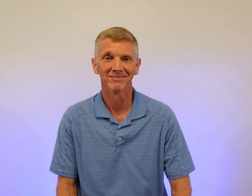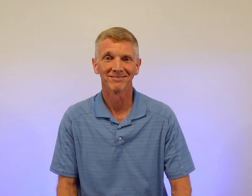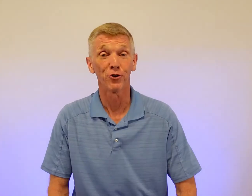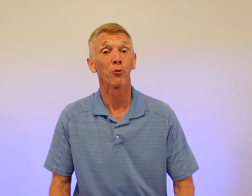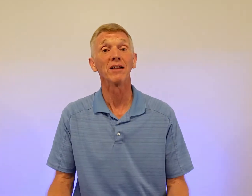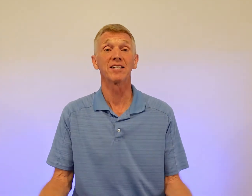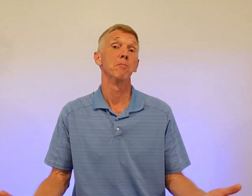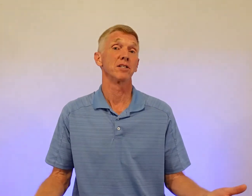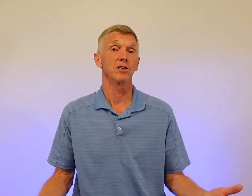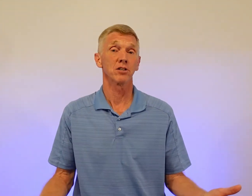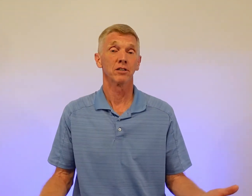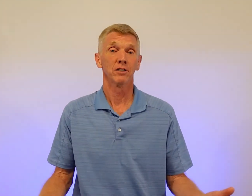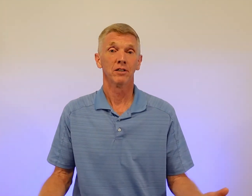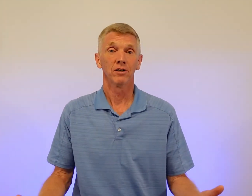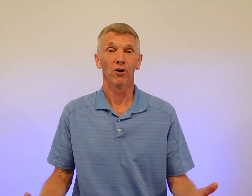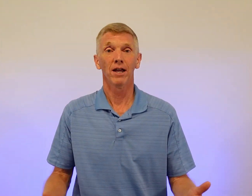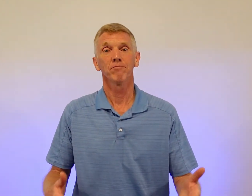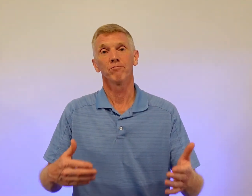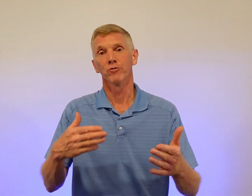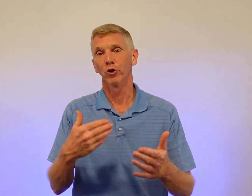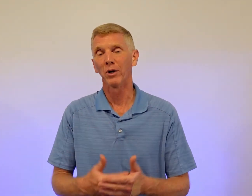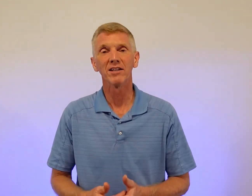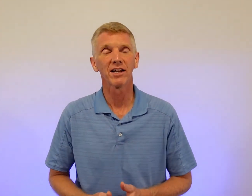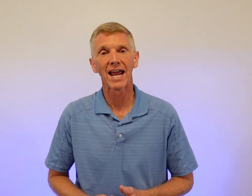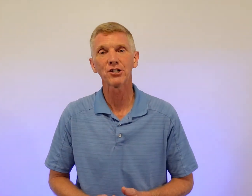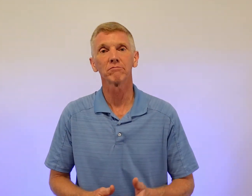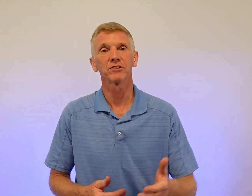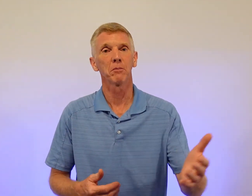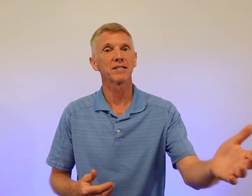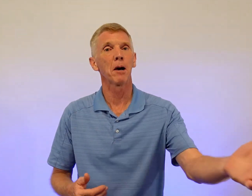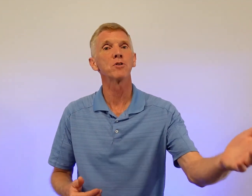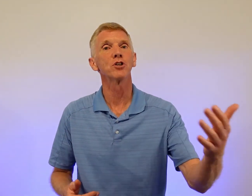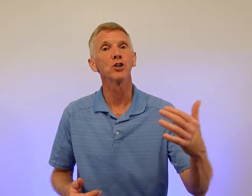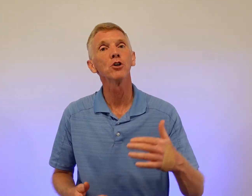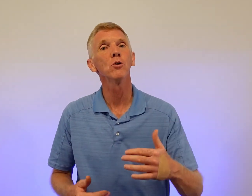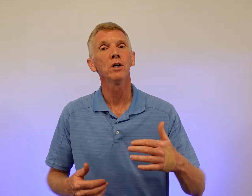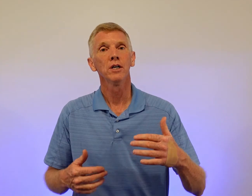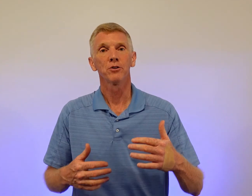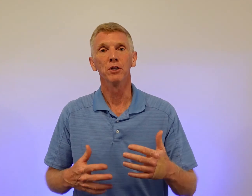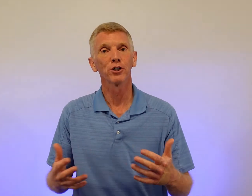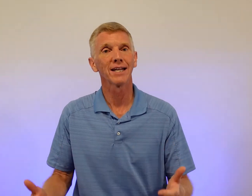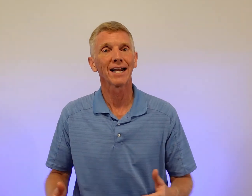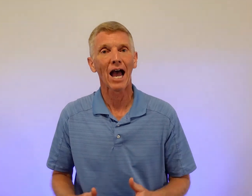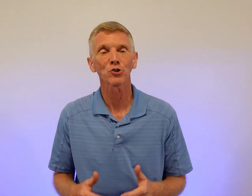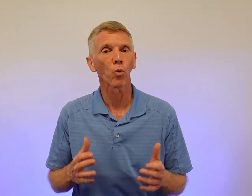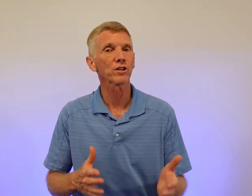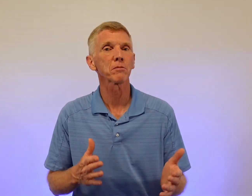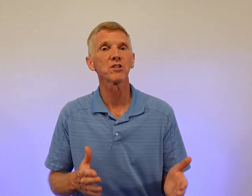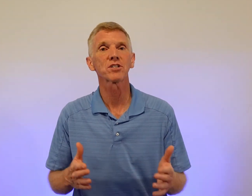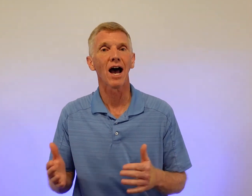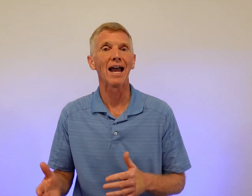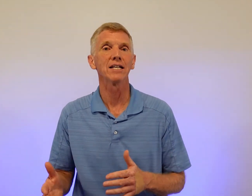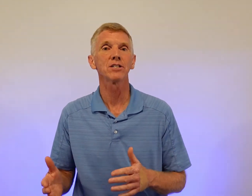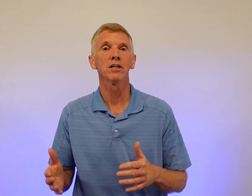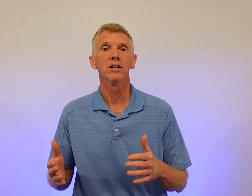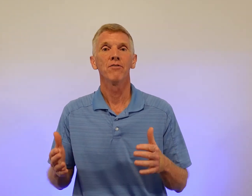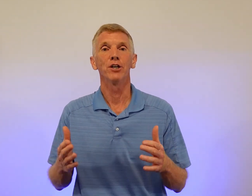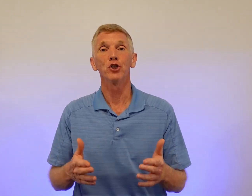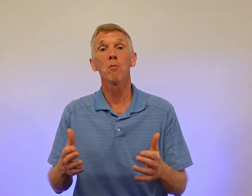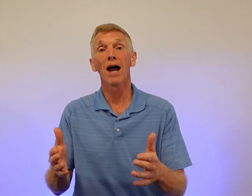You're the real estate business. All right. You're a real estate agent. Somebody comes to you to be looking at a house. What are some of the signs that you might